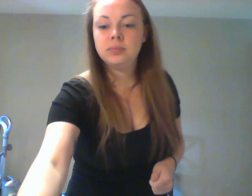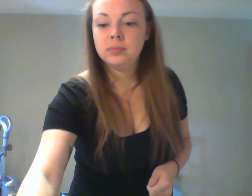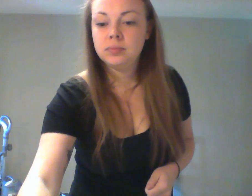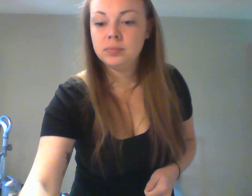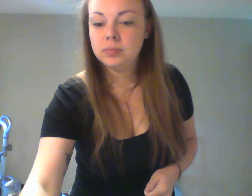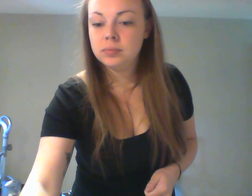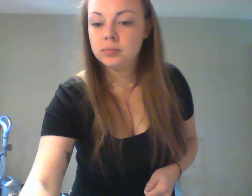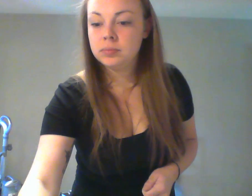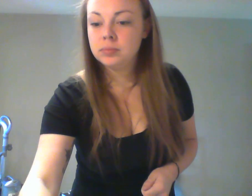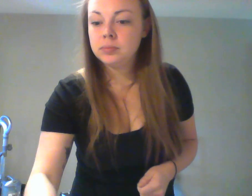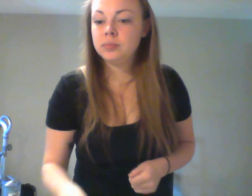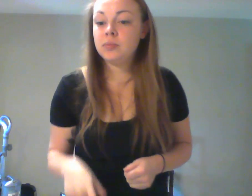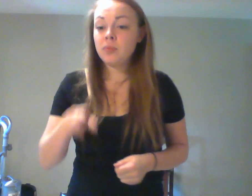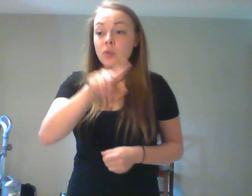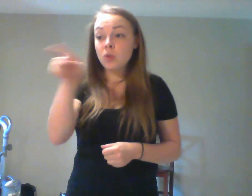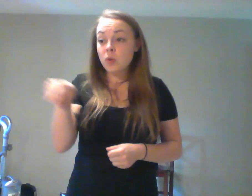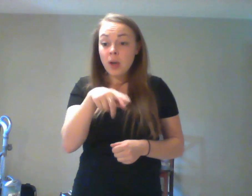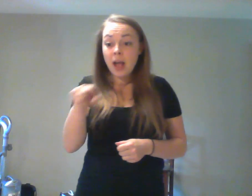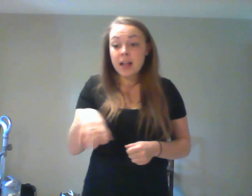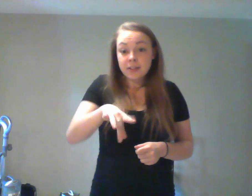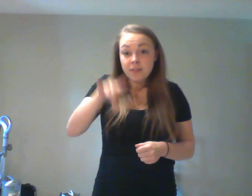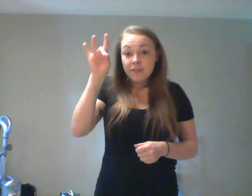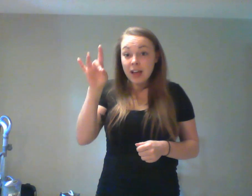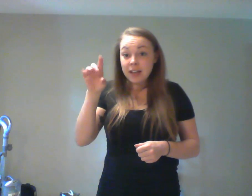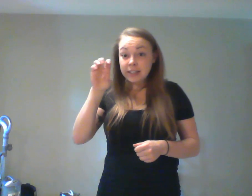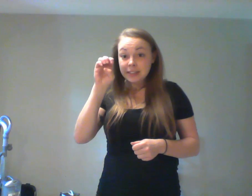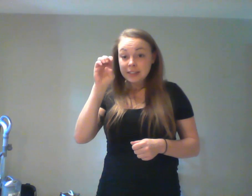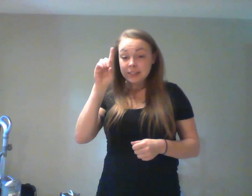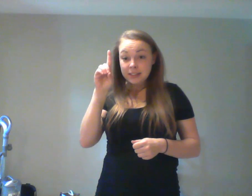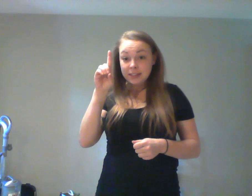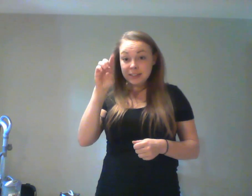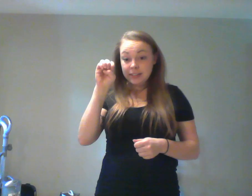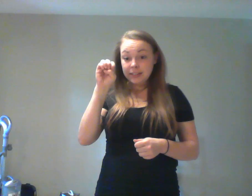already found a few details. Tell me a detail that you found so far.